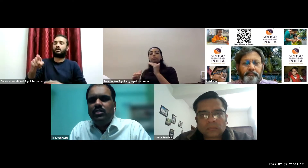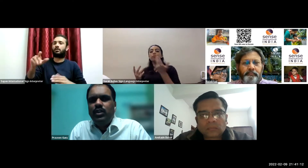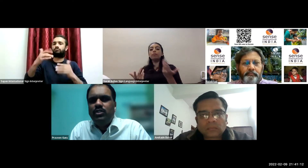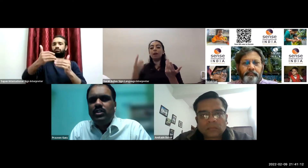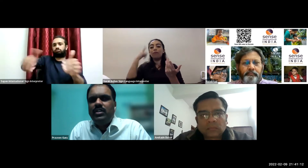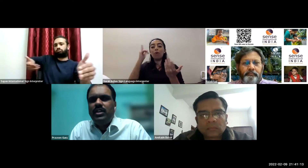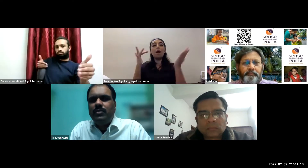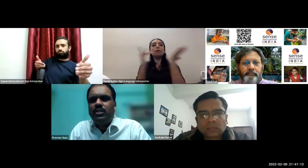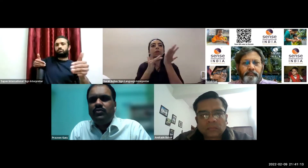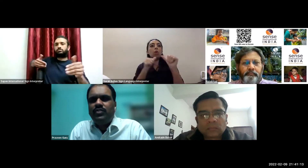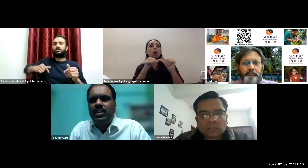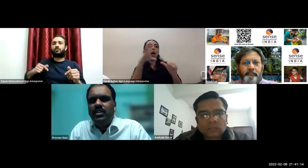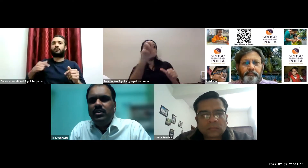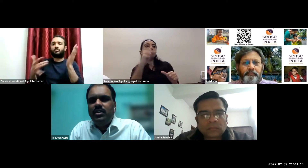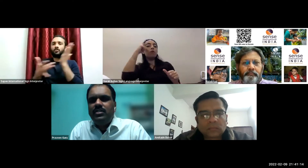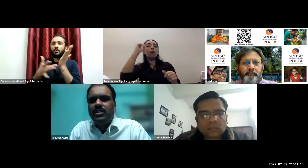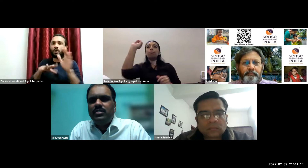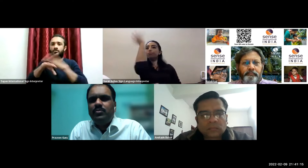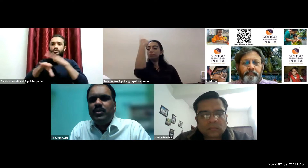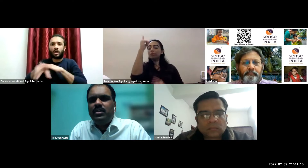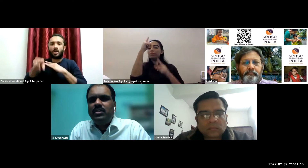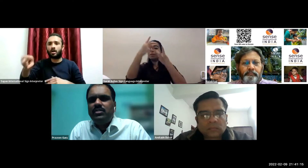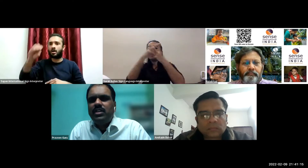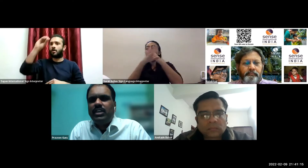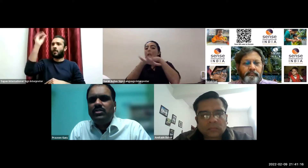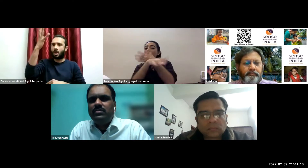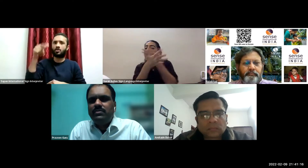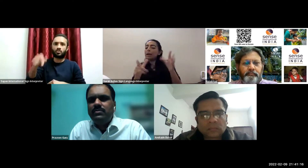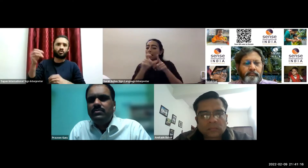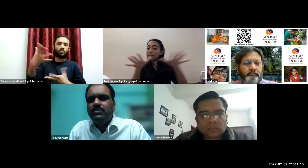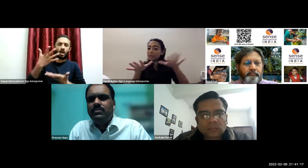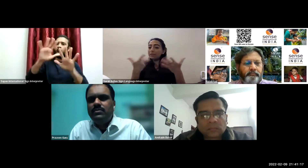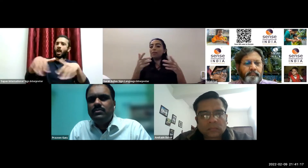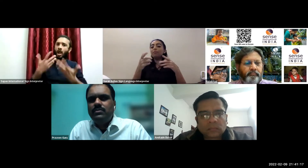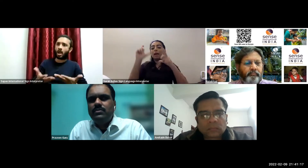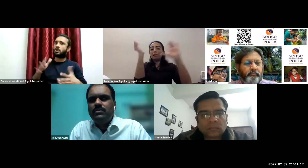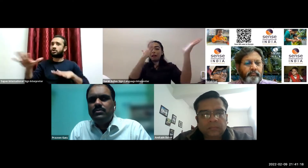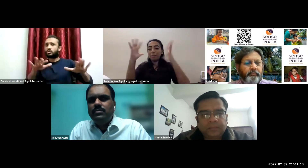mechanisms to ensure that they are part of any disaster preparedness action.